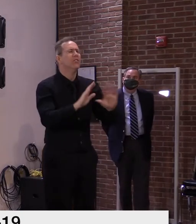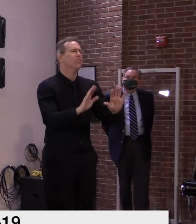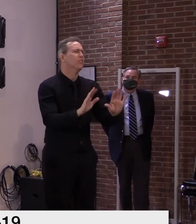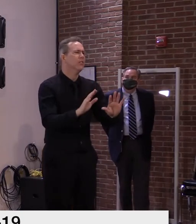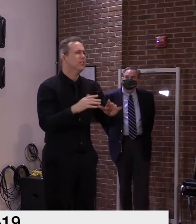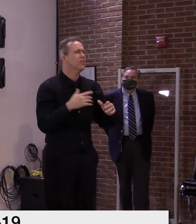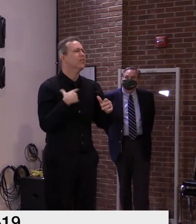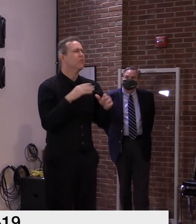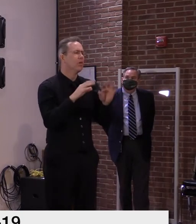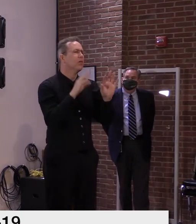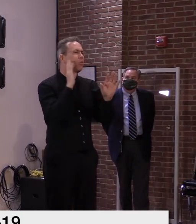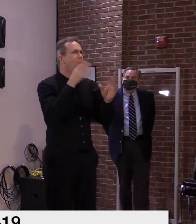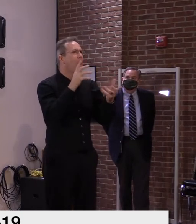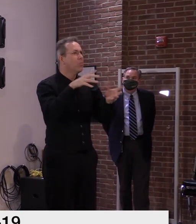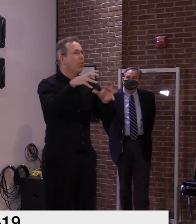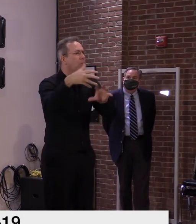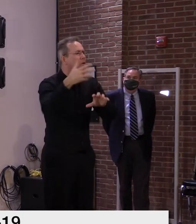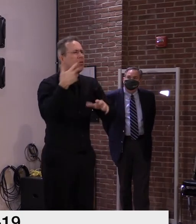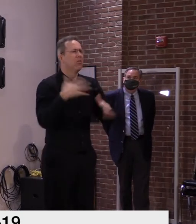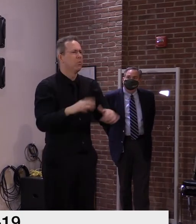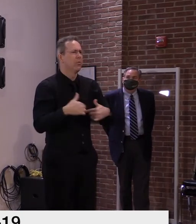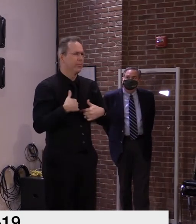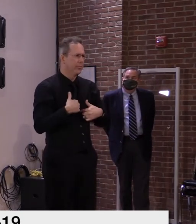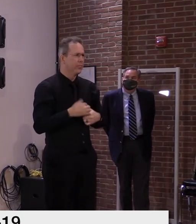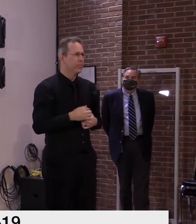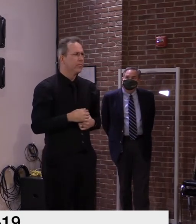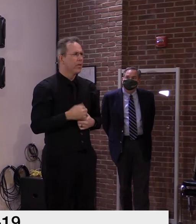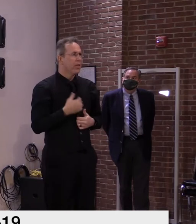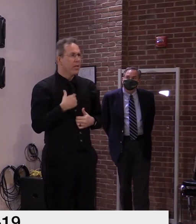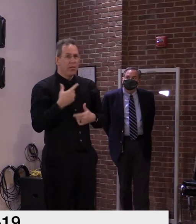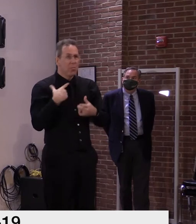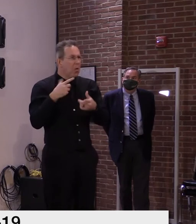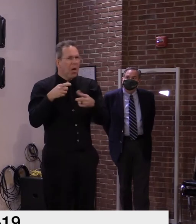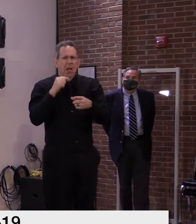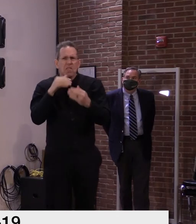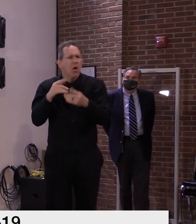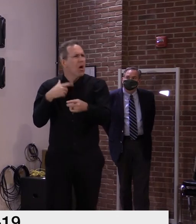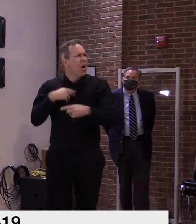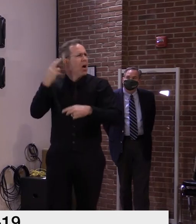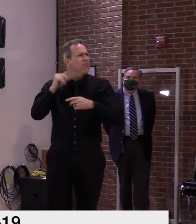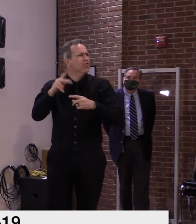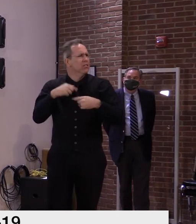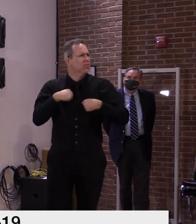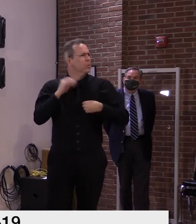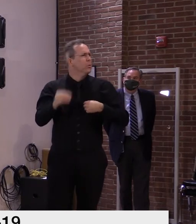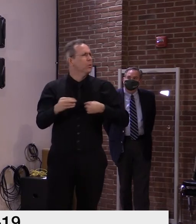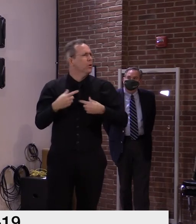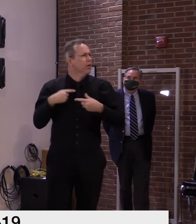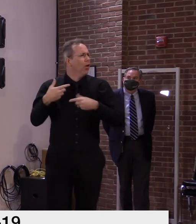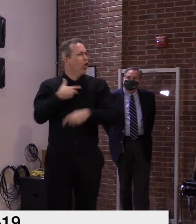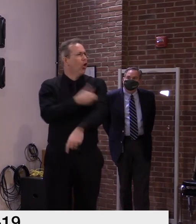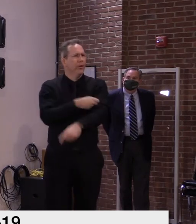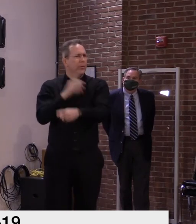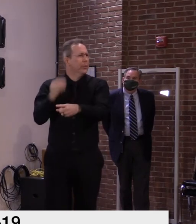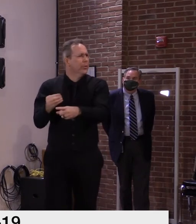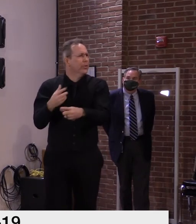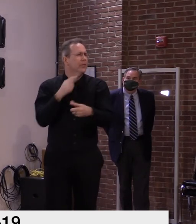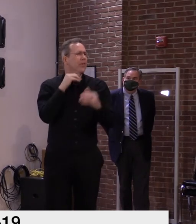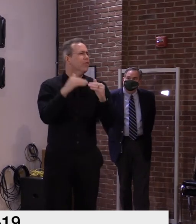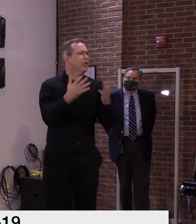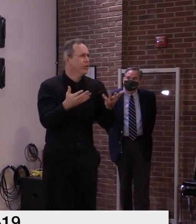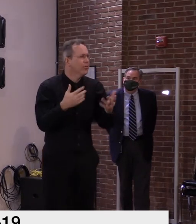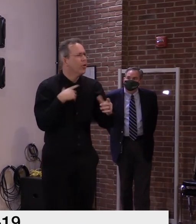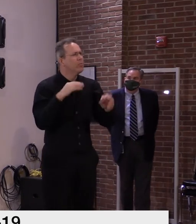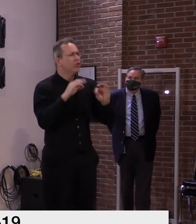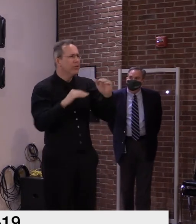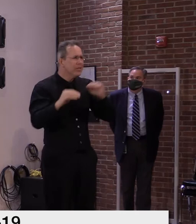I may be at risk of being hospitalized or death, and the data shows that they're not. Why are they doing that?